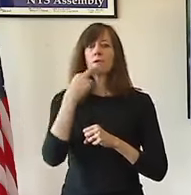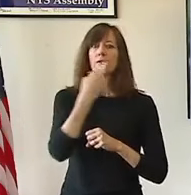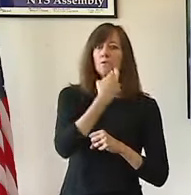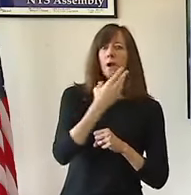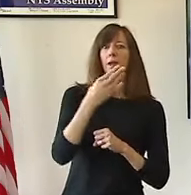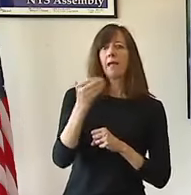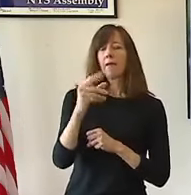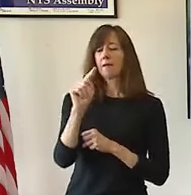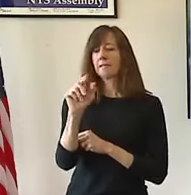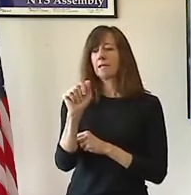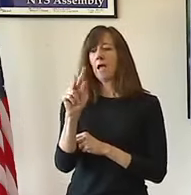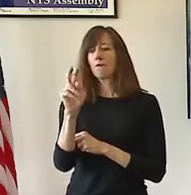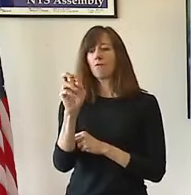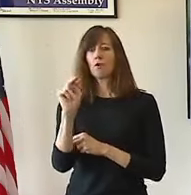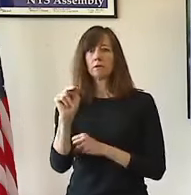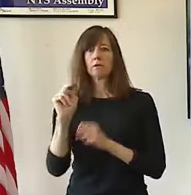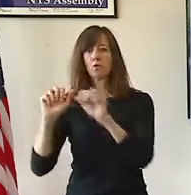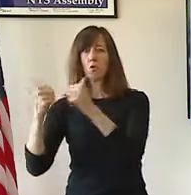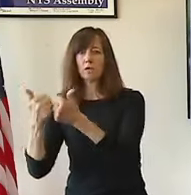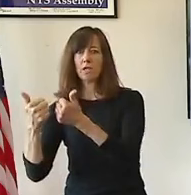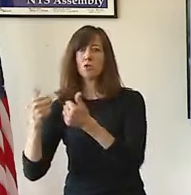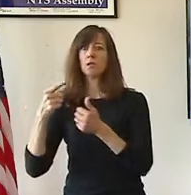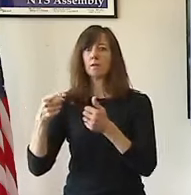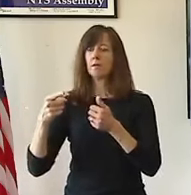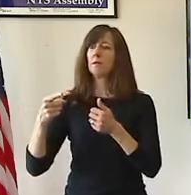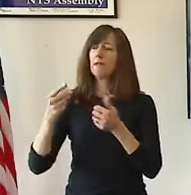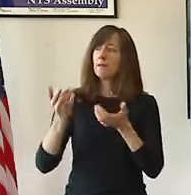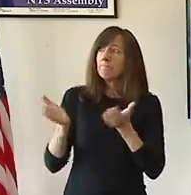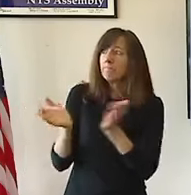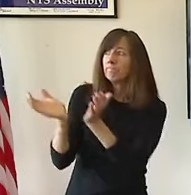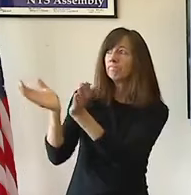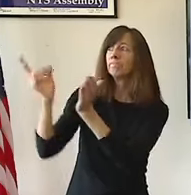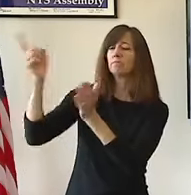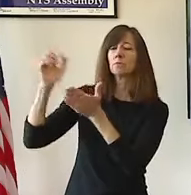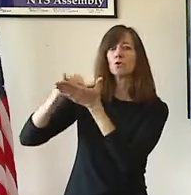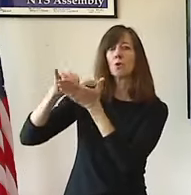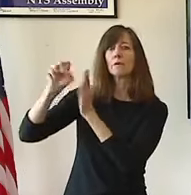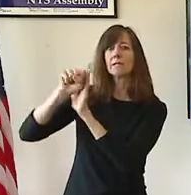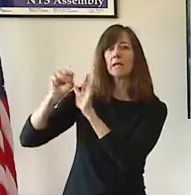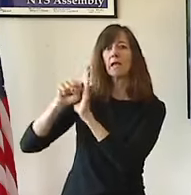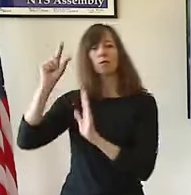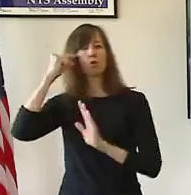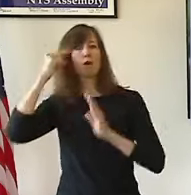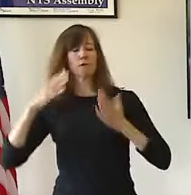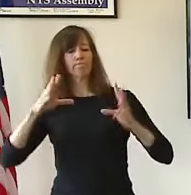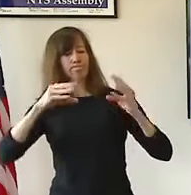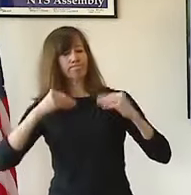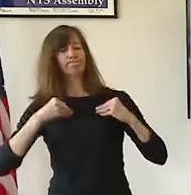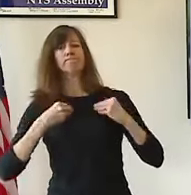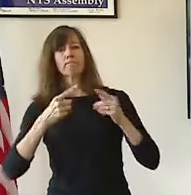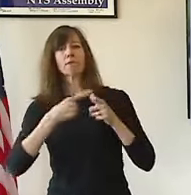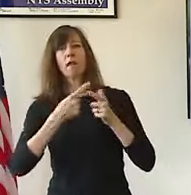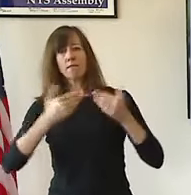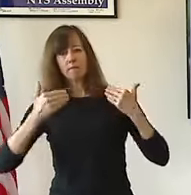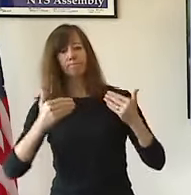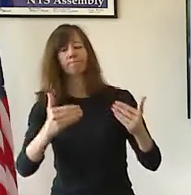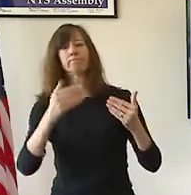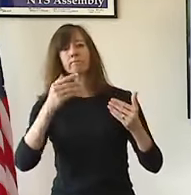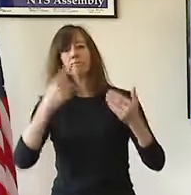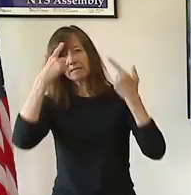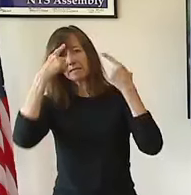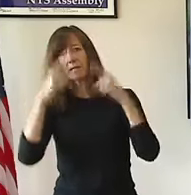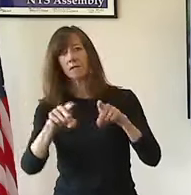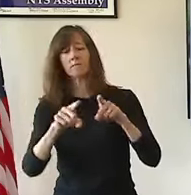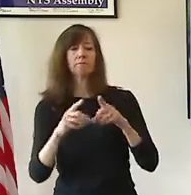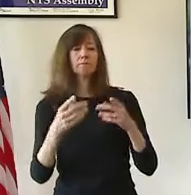governor took that, accepted that, and advanced outdoor dining early. So for us, being able to move now to outdoor dining on June